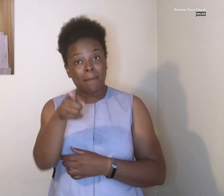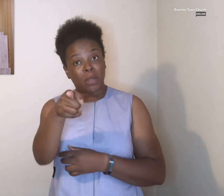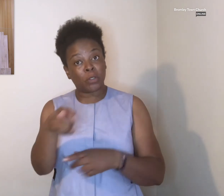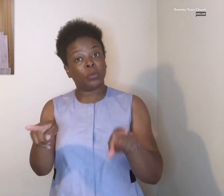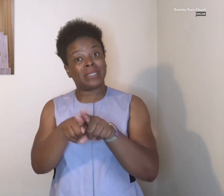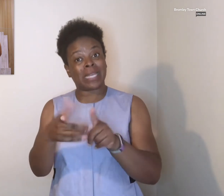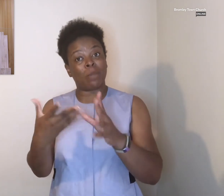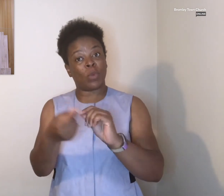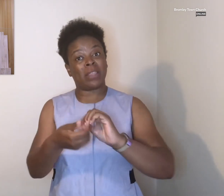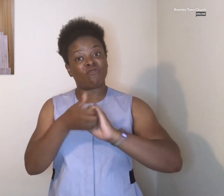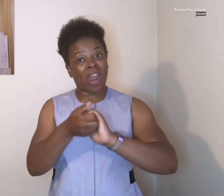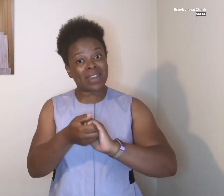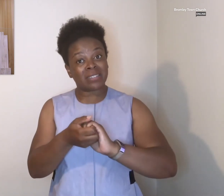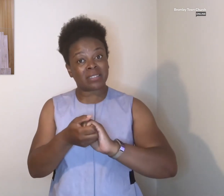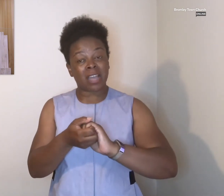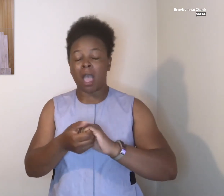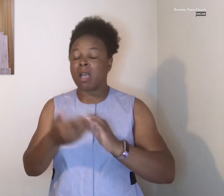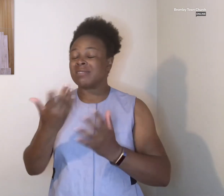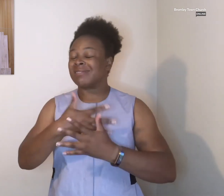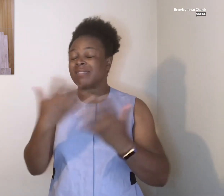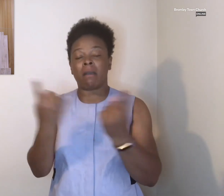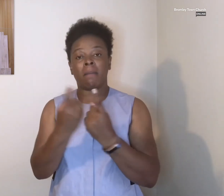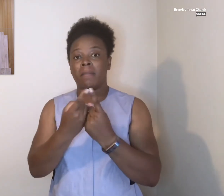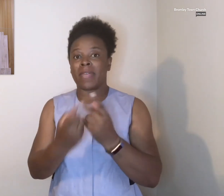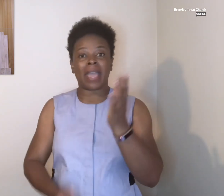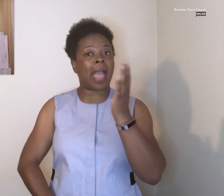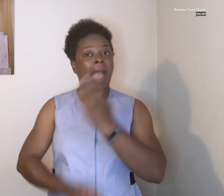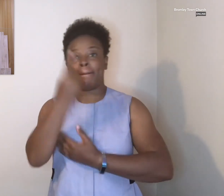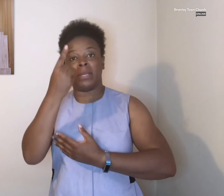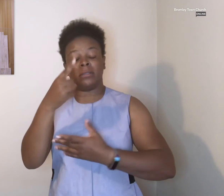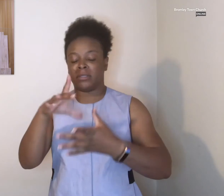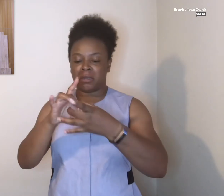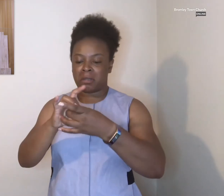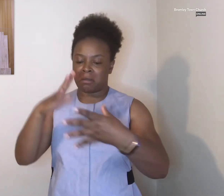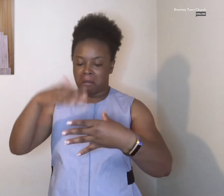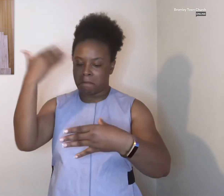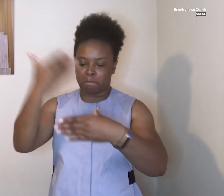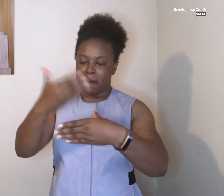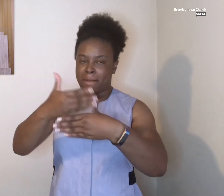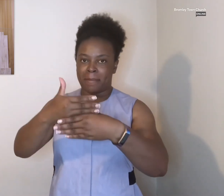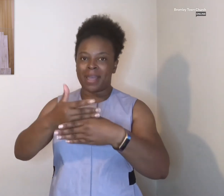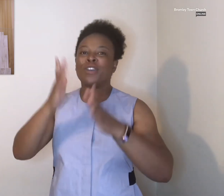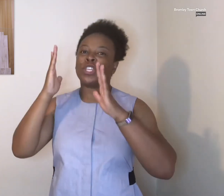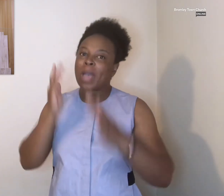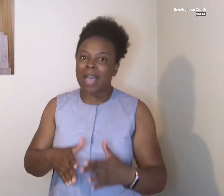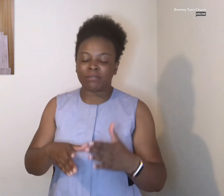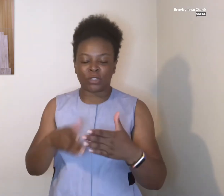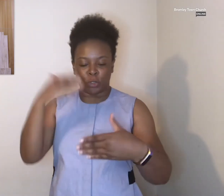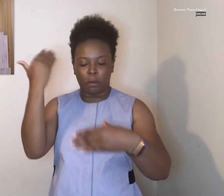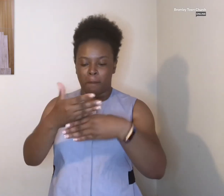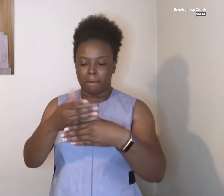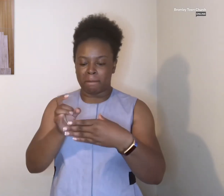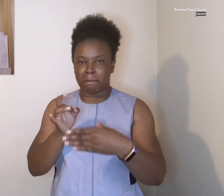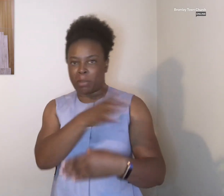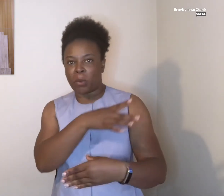something happens and a barrier comes and you've got to deal with that barrier before the relationship can move on. Now that is exactly what